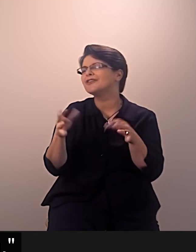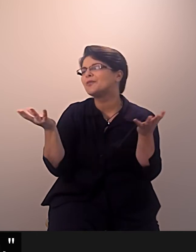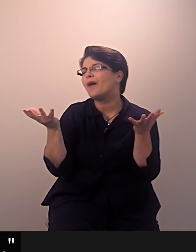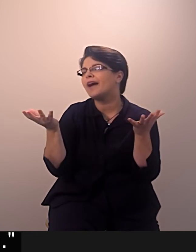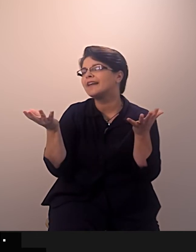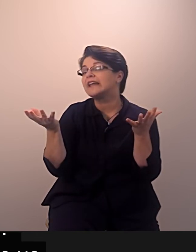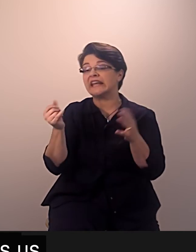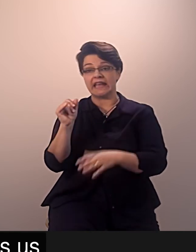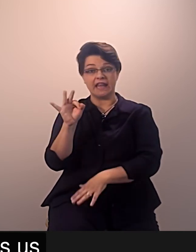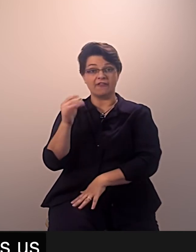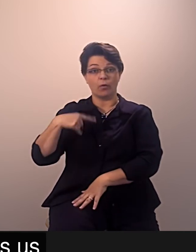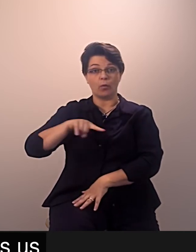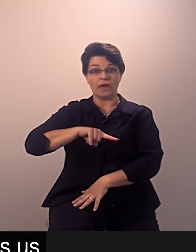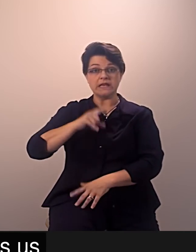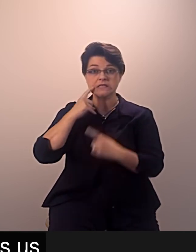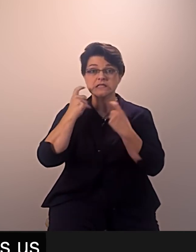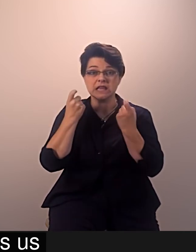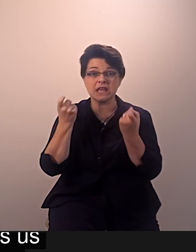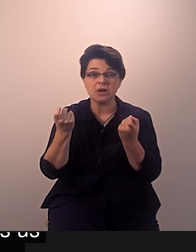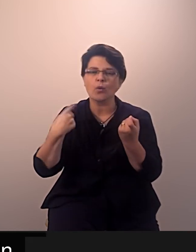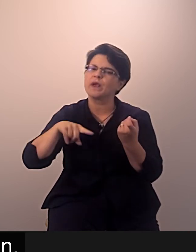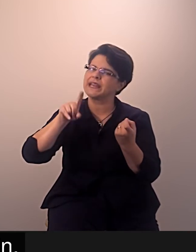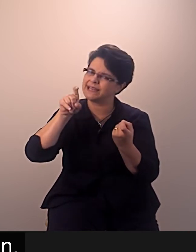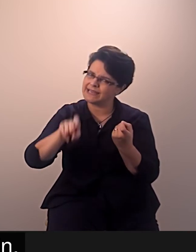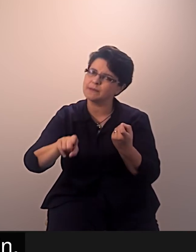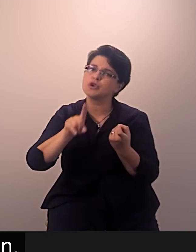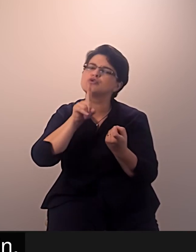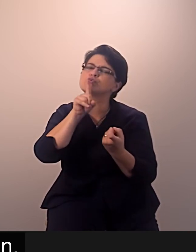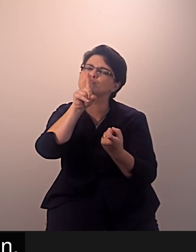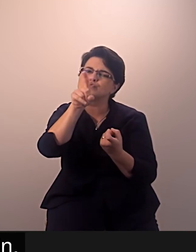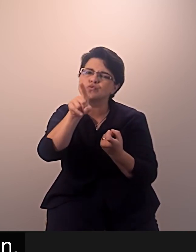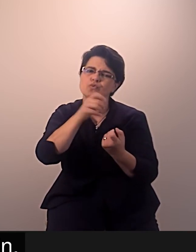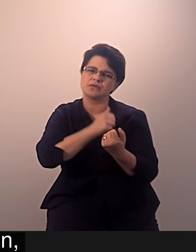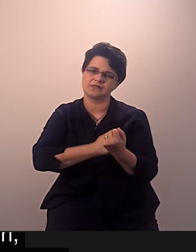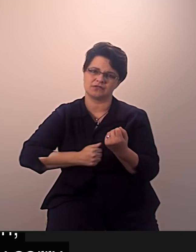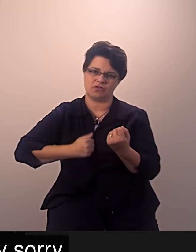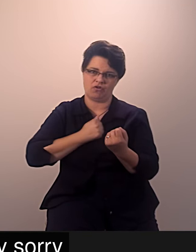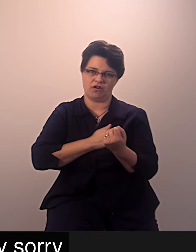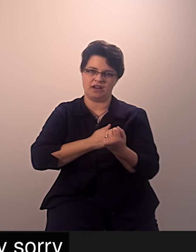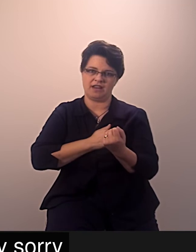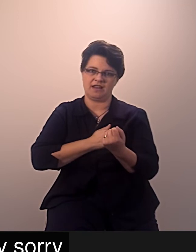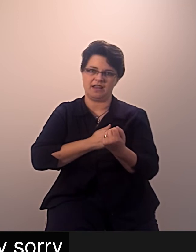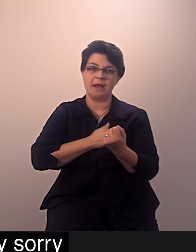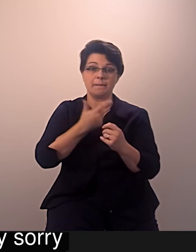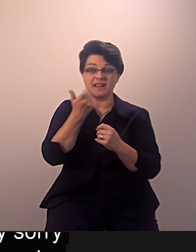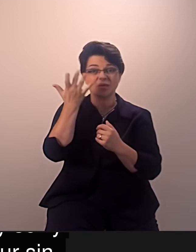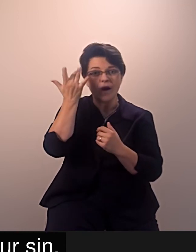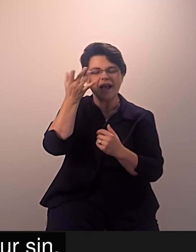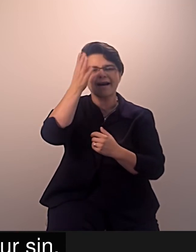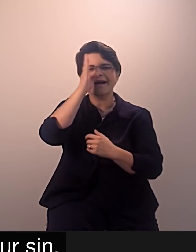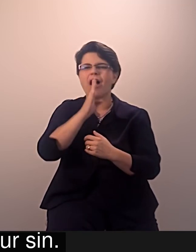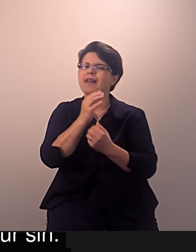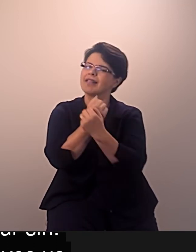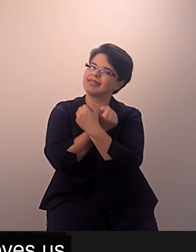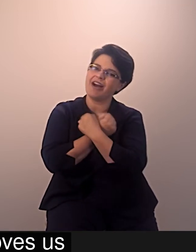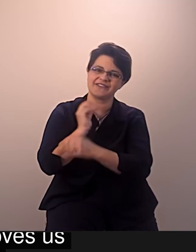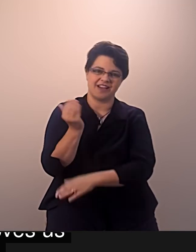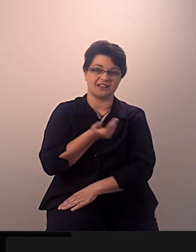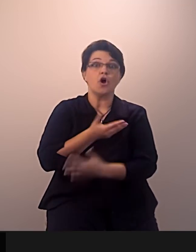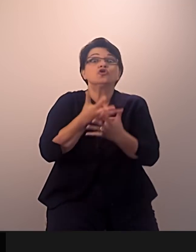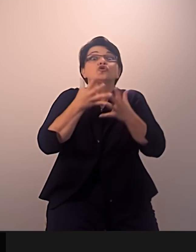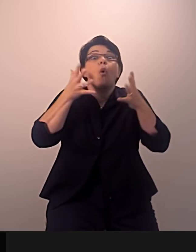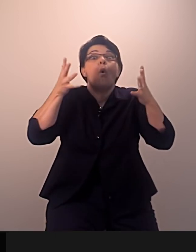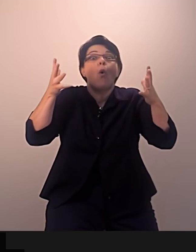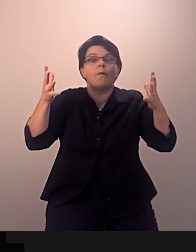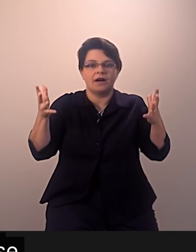that if we sin, we must be truly sorry and turn from our sin. Because God loves us so much, and